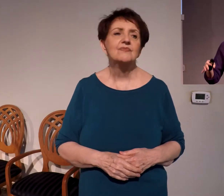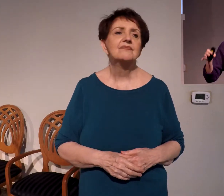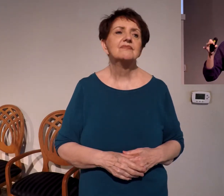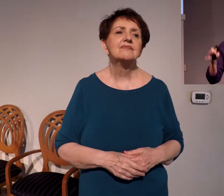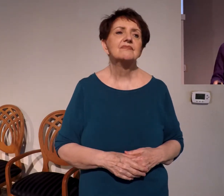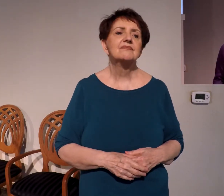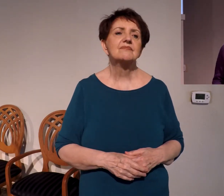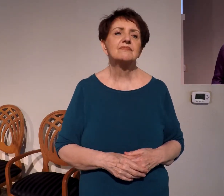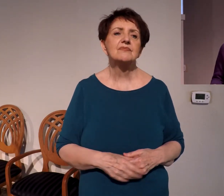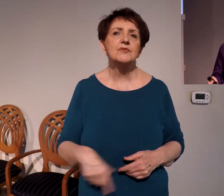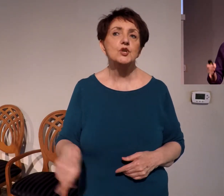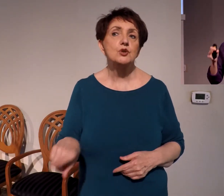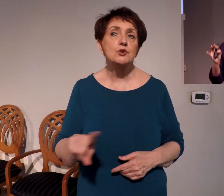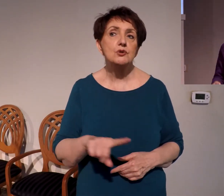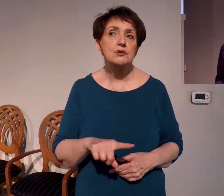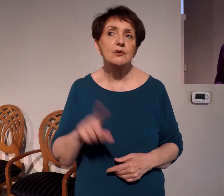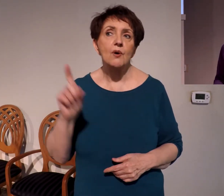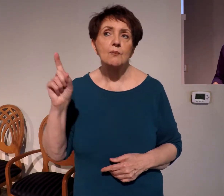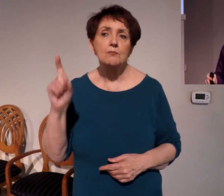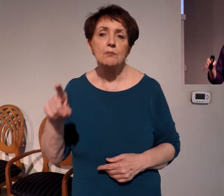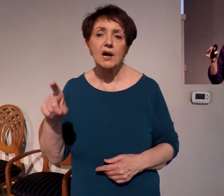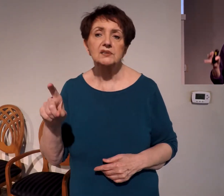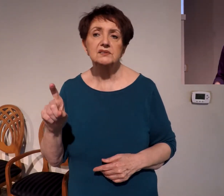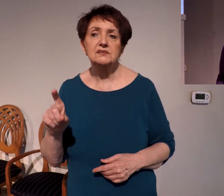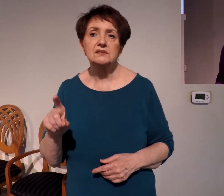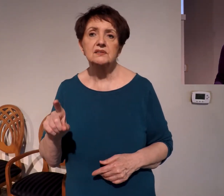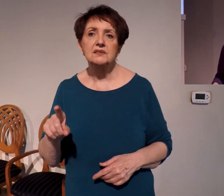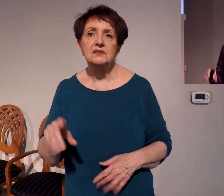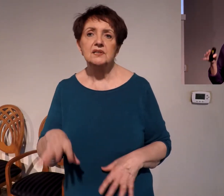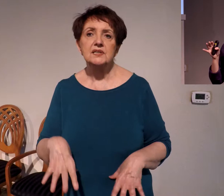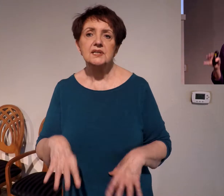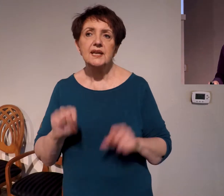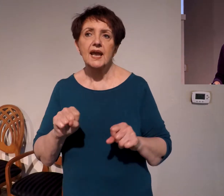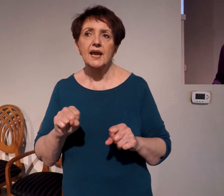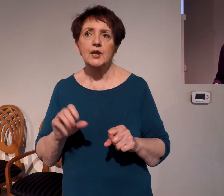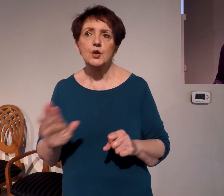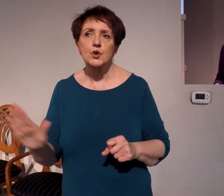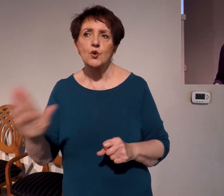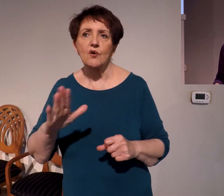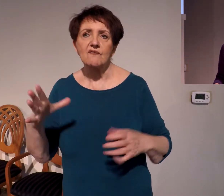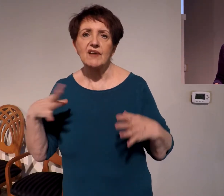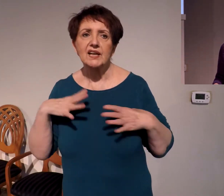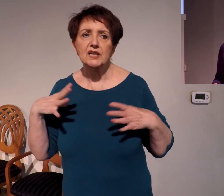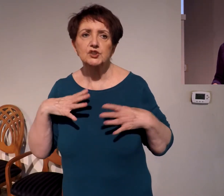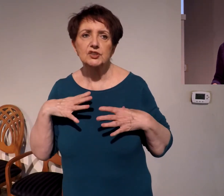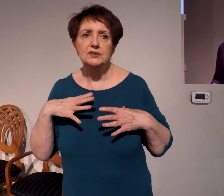You must take your vacation.